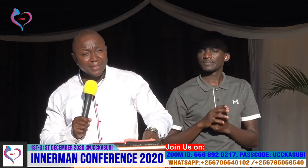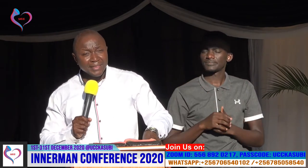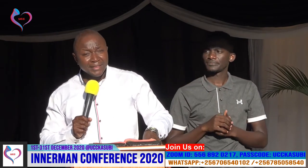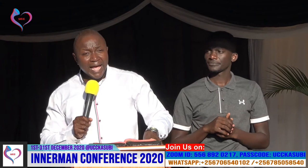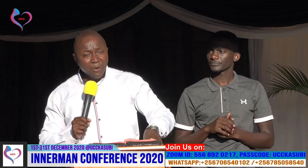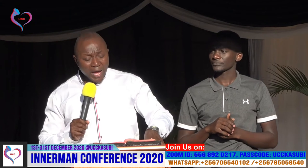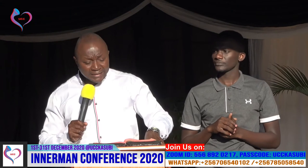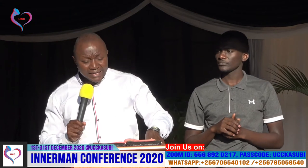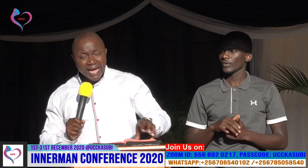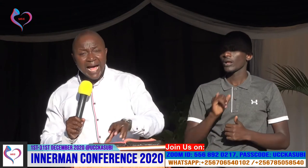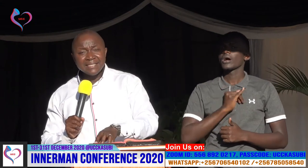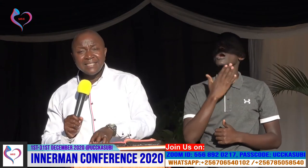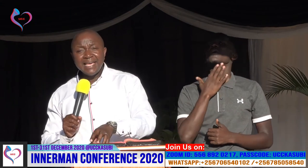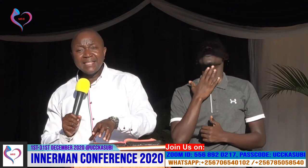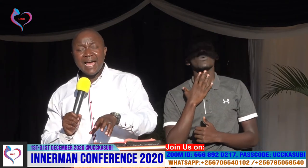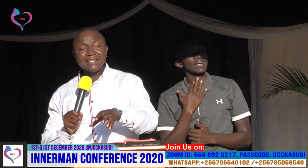responsibilities? I want that